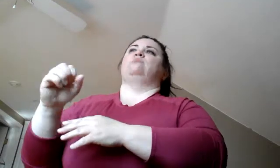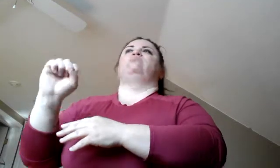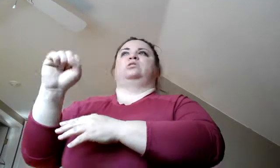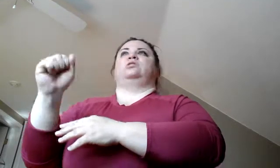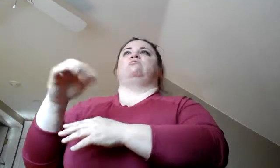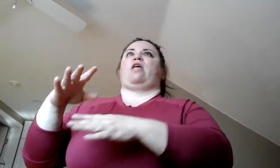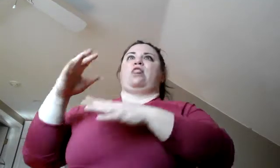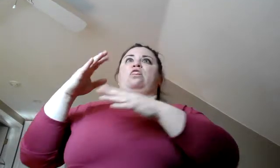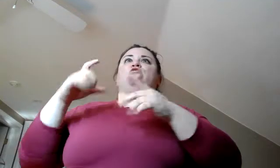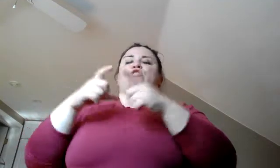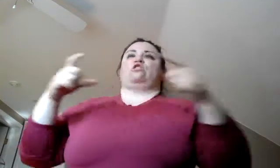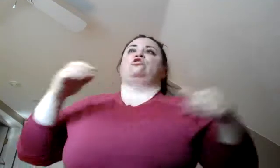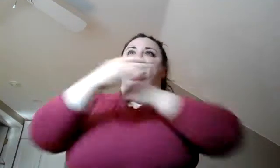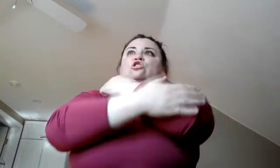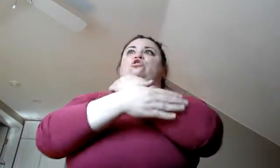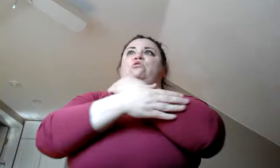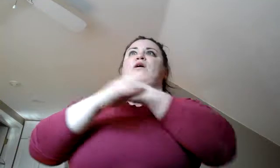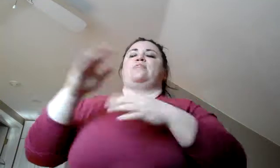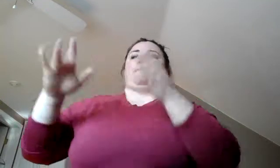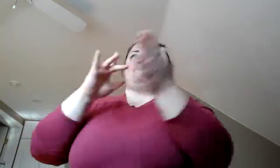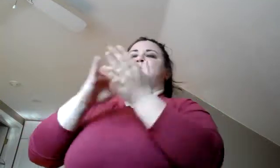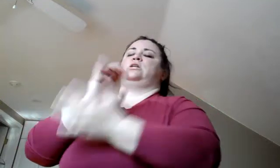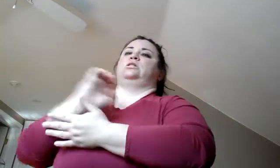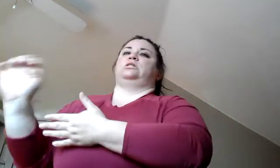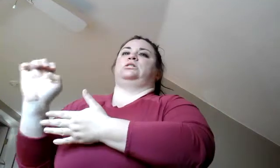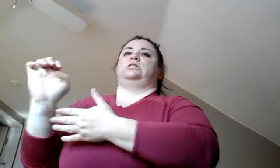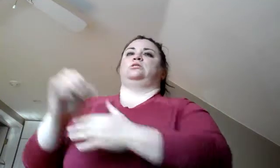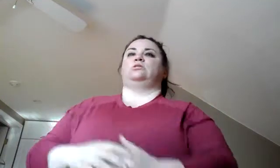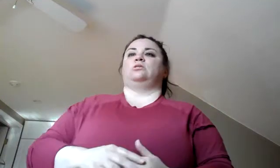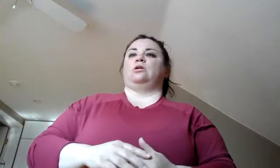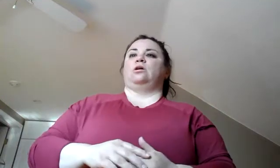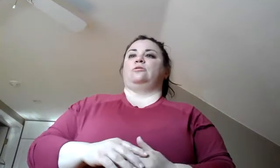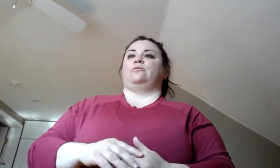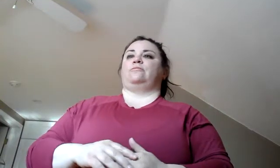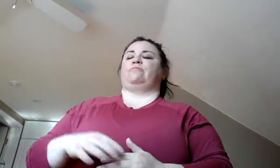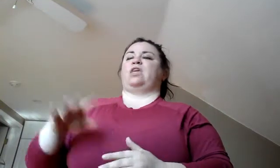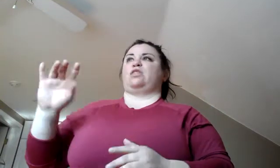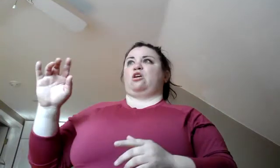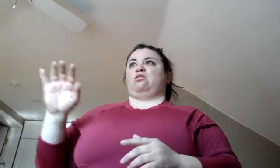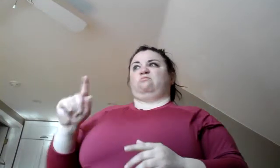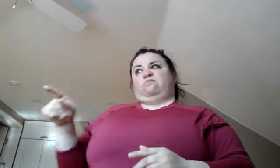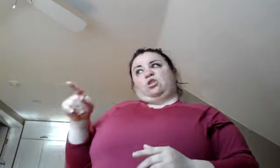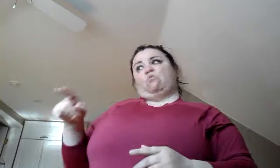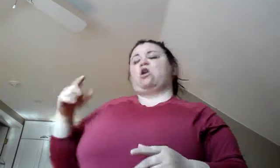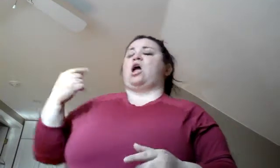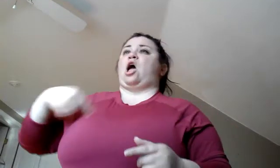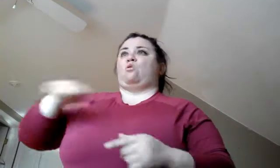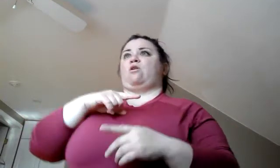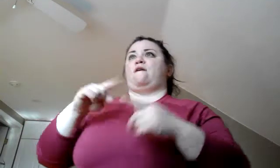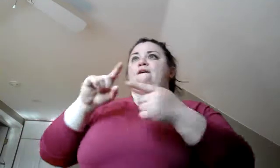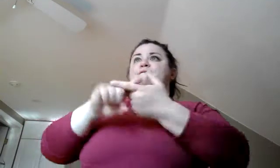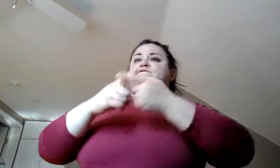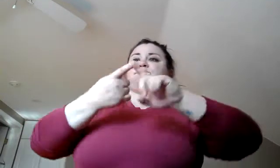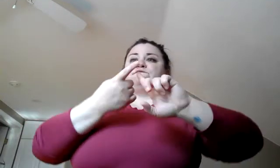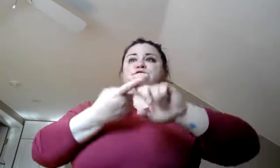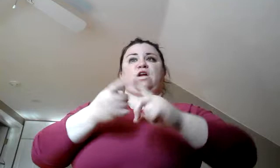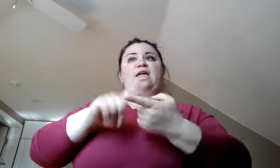and holder of the vast majority of oil resources, and our ally. They're not a democracy, they have a king, and women don't have rights in